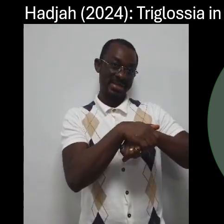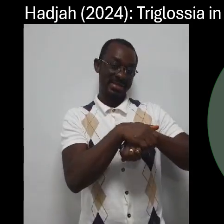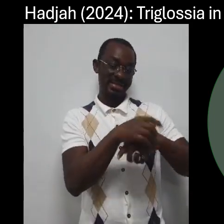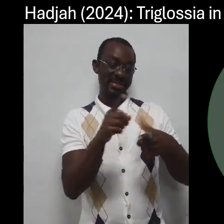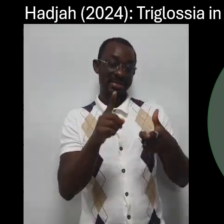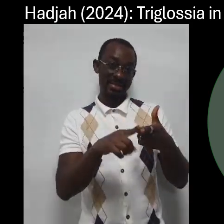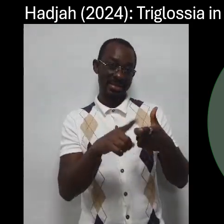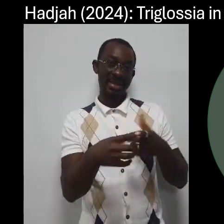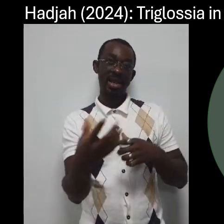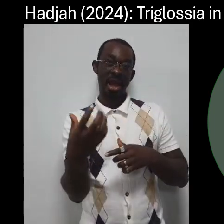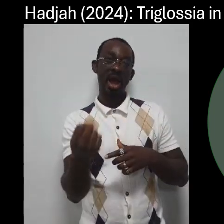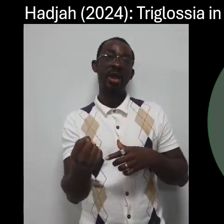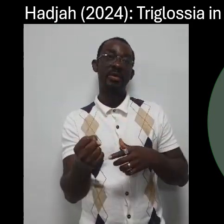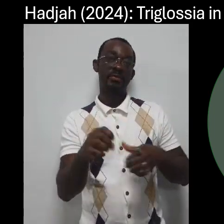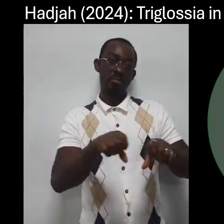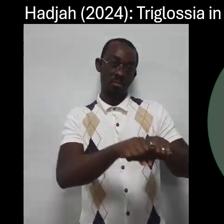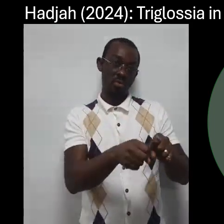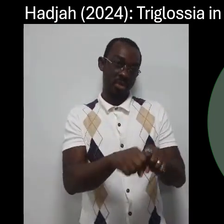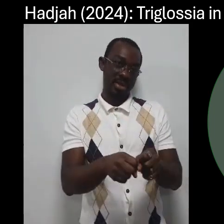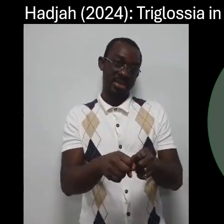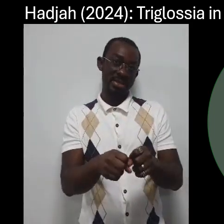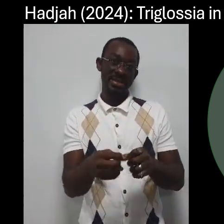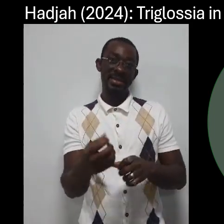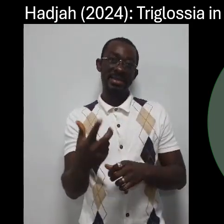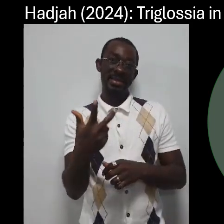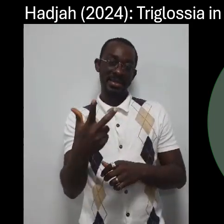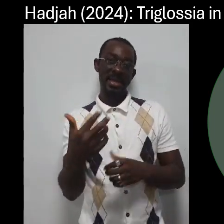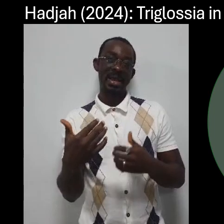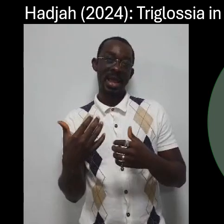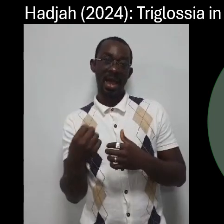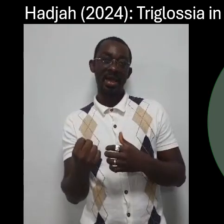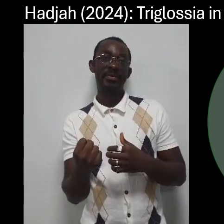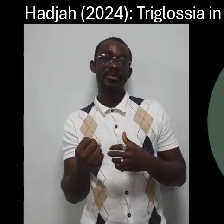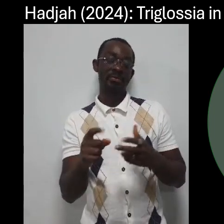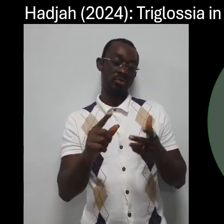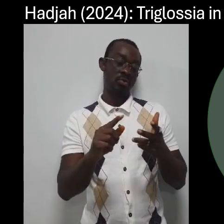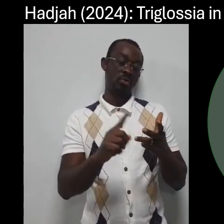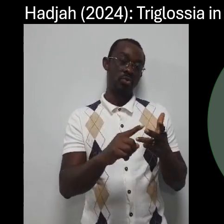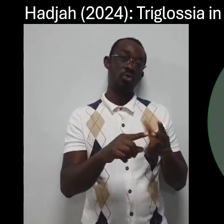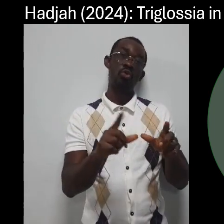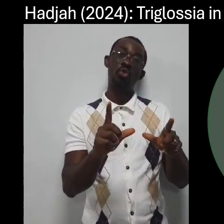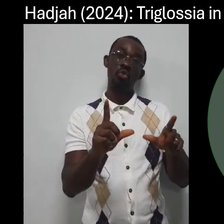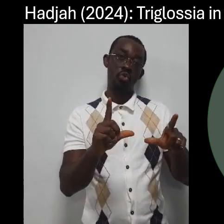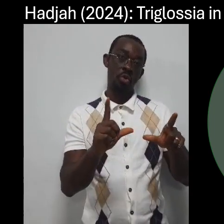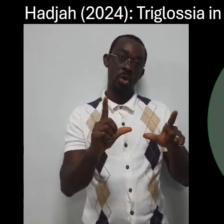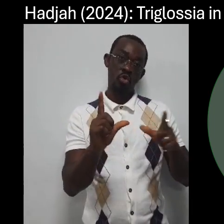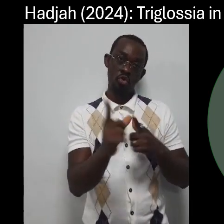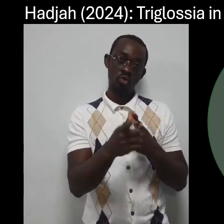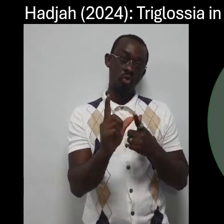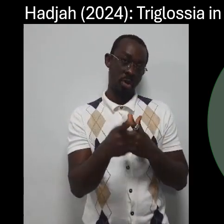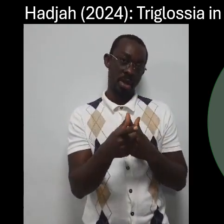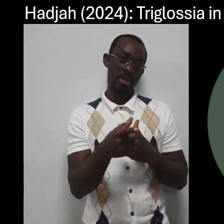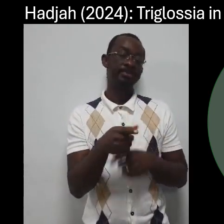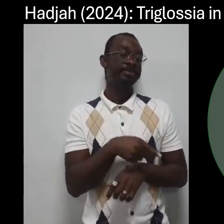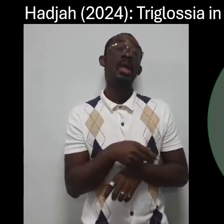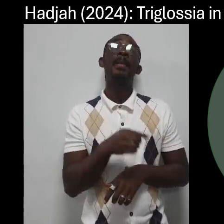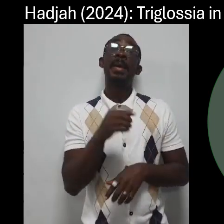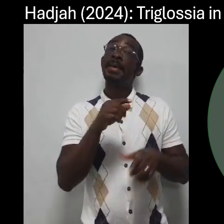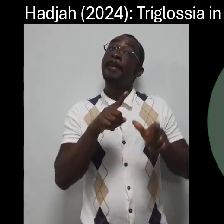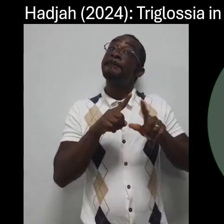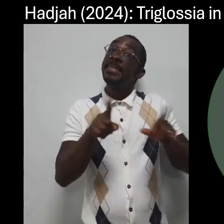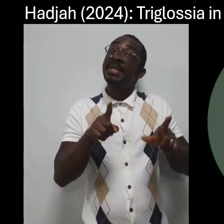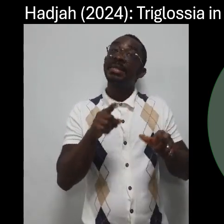we have something called English, and we have something called broken, and we also have a third variety called